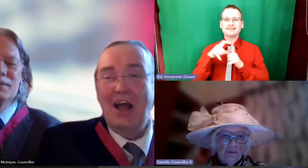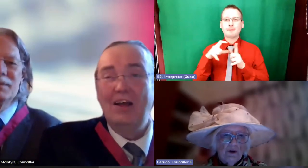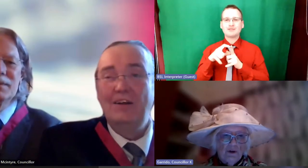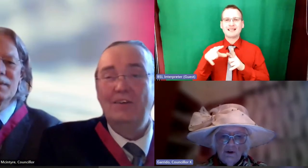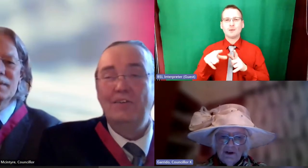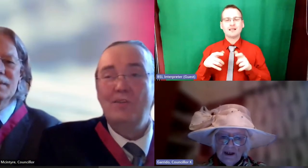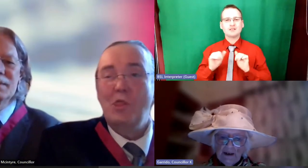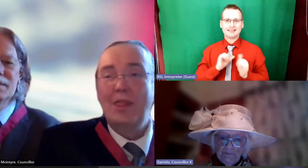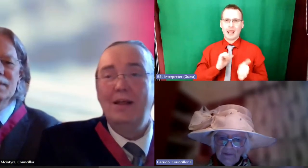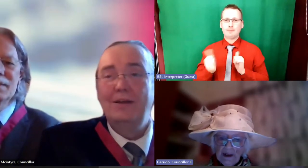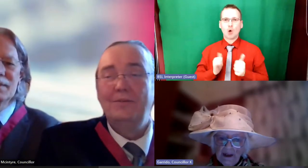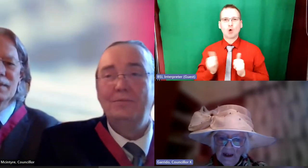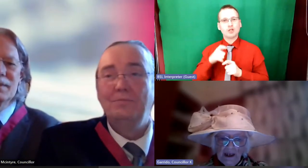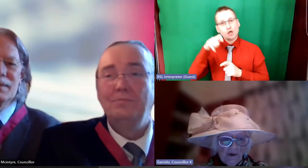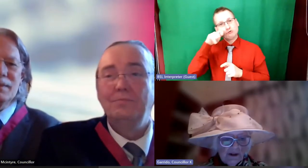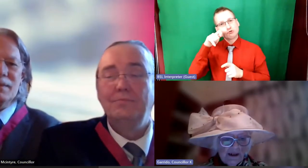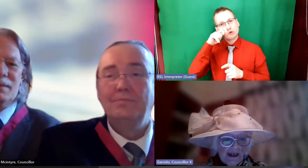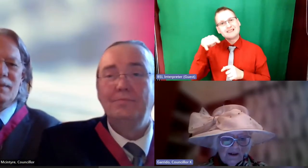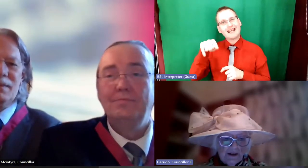of neighbourhood scrutiny.